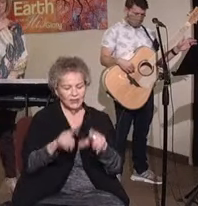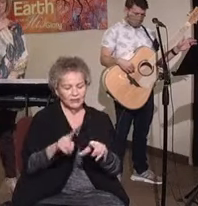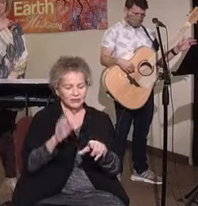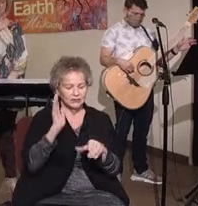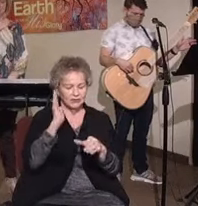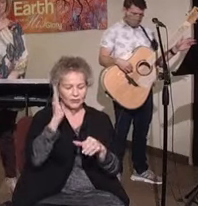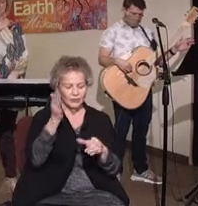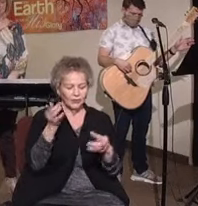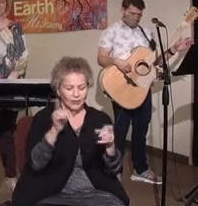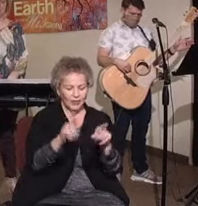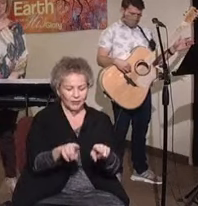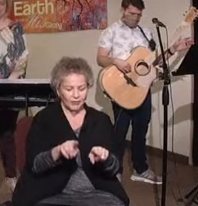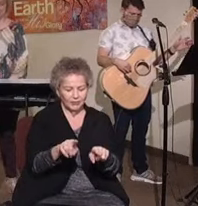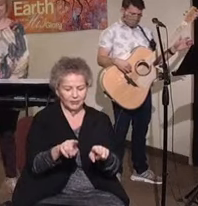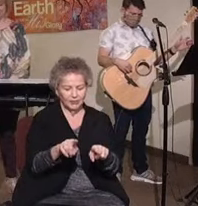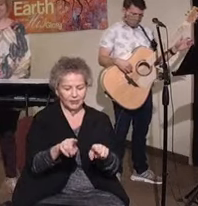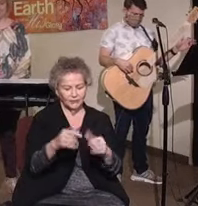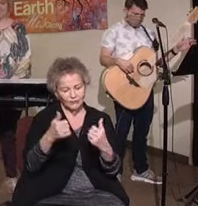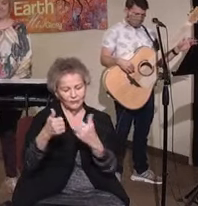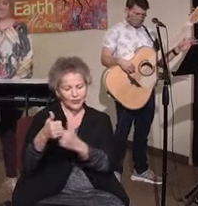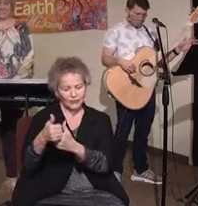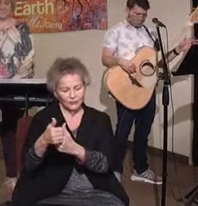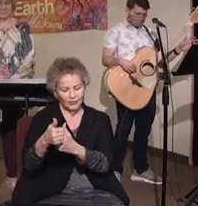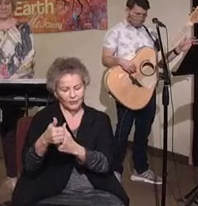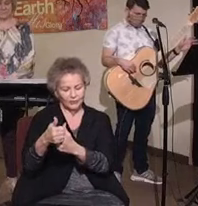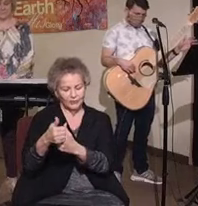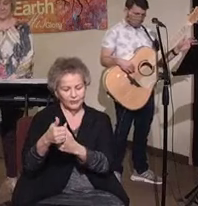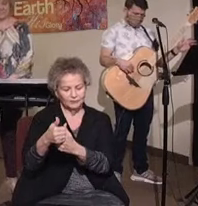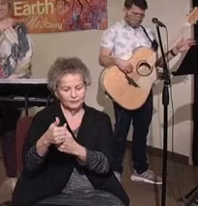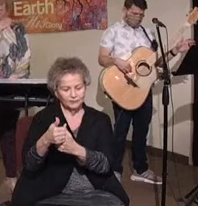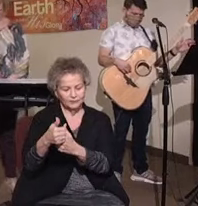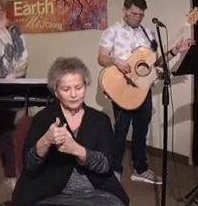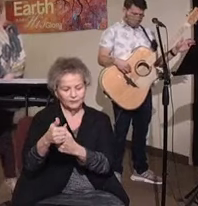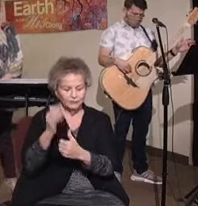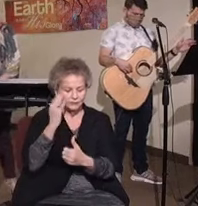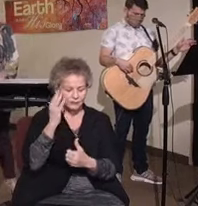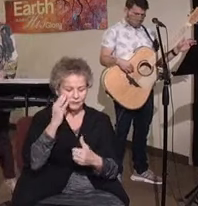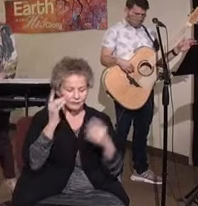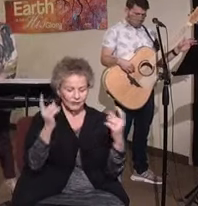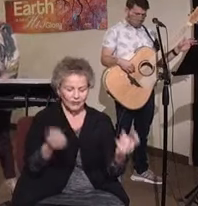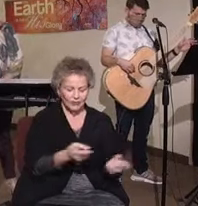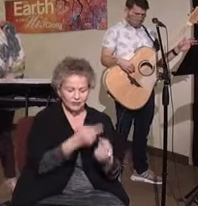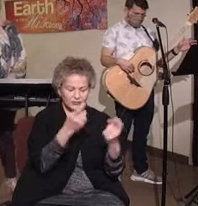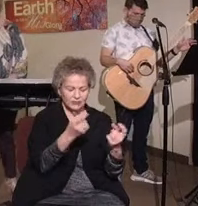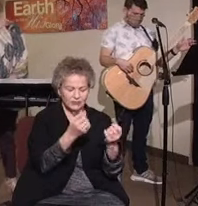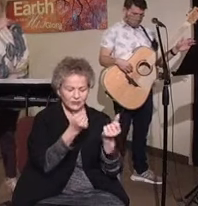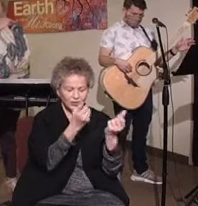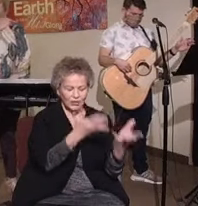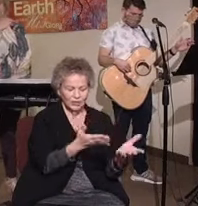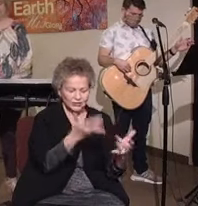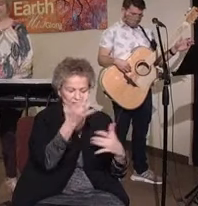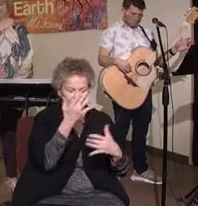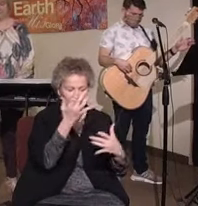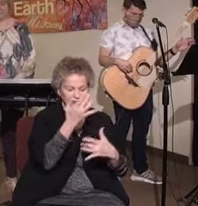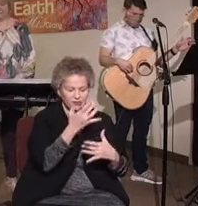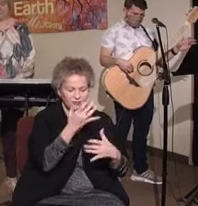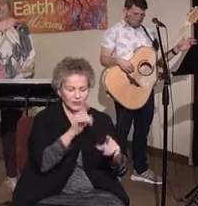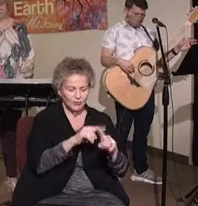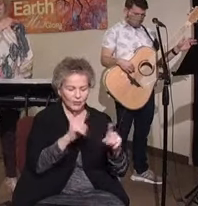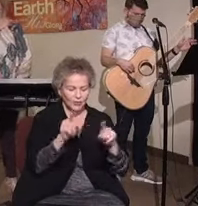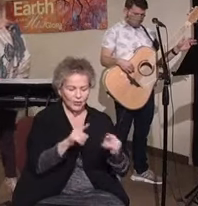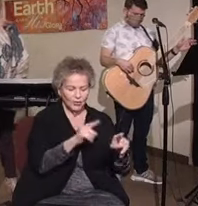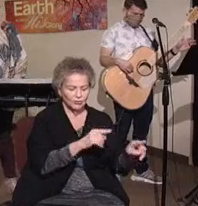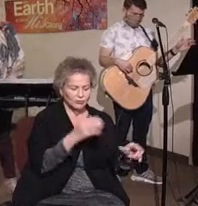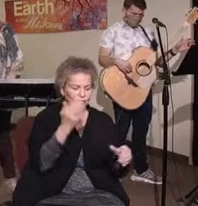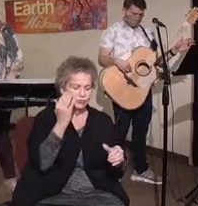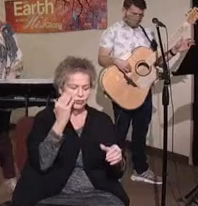you follow him. We know that sin causes sickness. But we know that sin comes